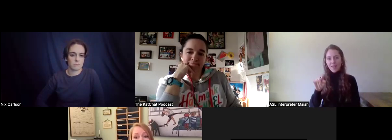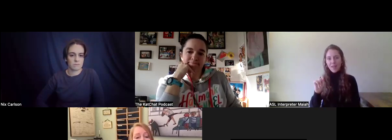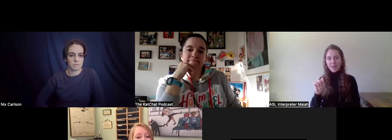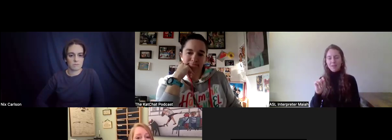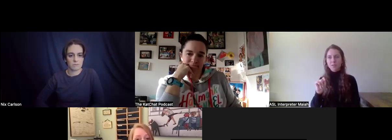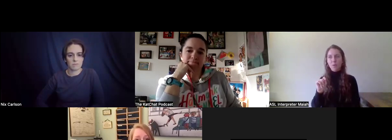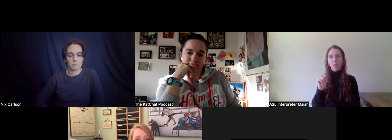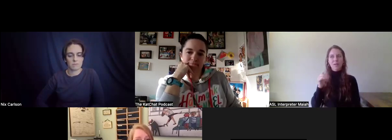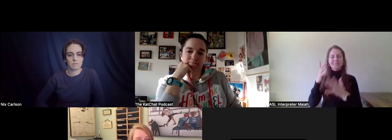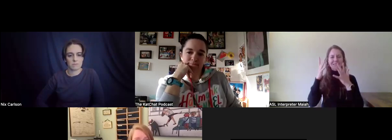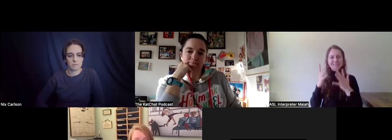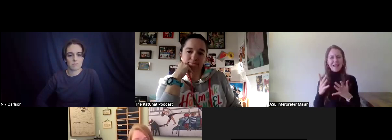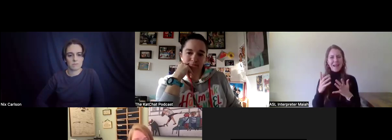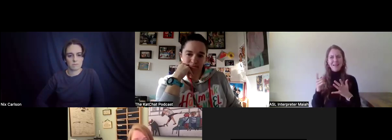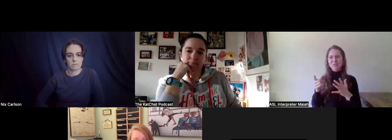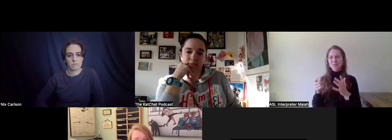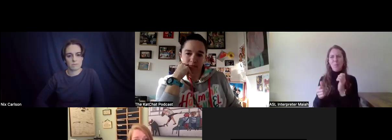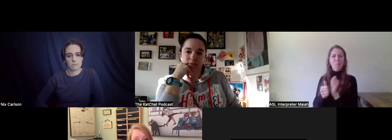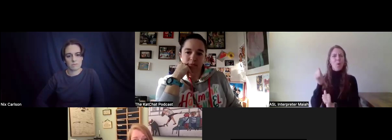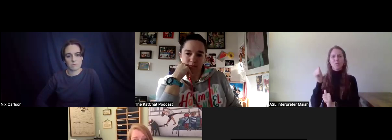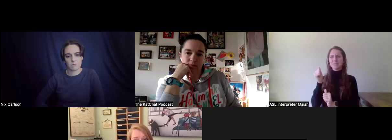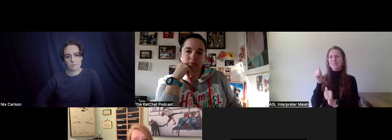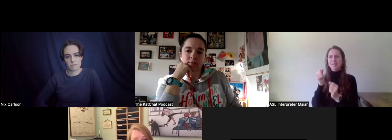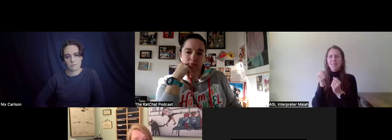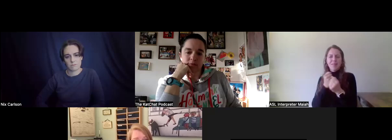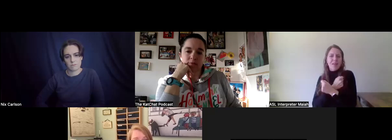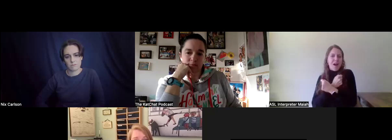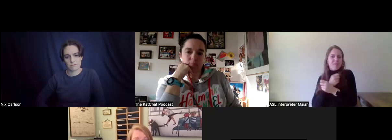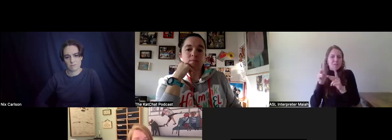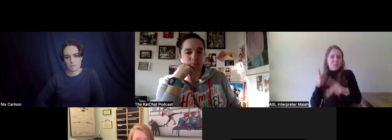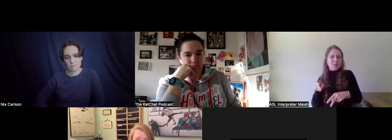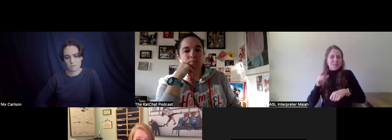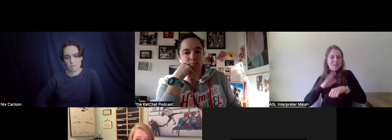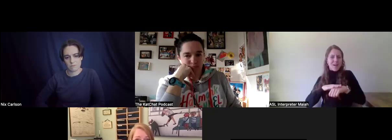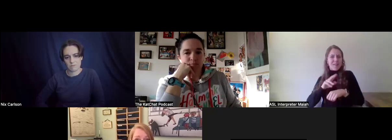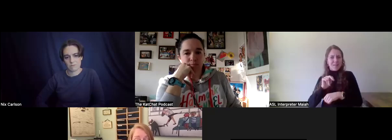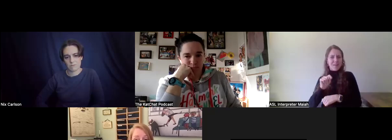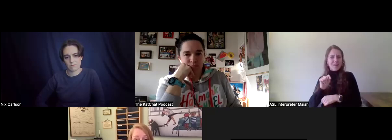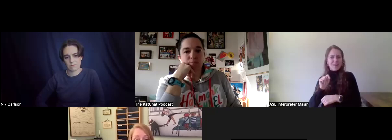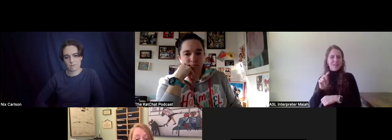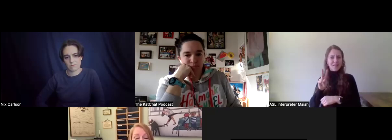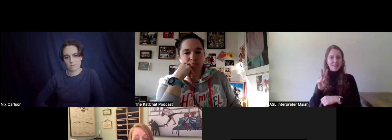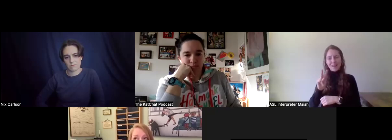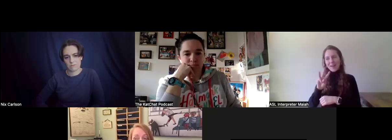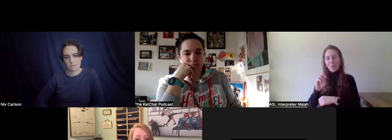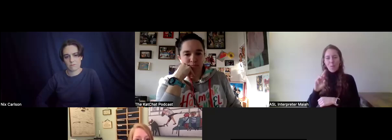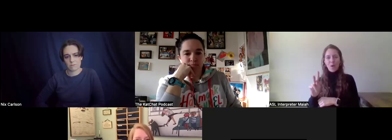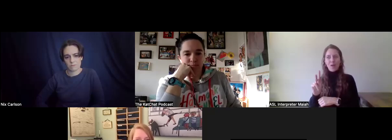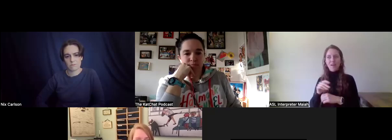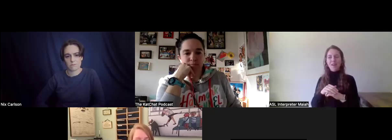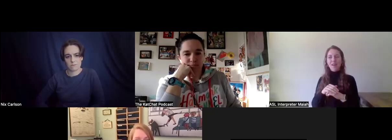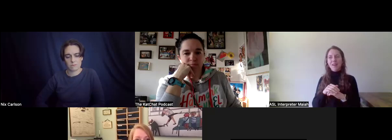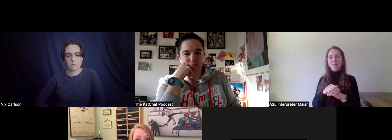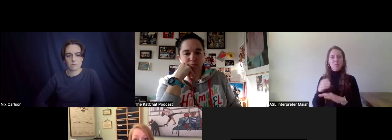of the most beloved people on our network. He's been with us since before Cedar Cove, right? And the loveliest